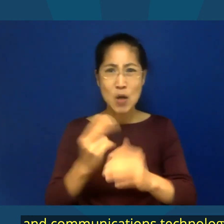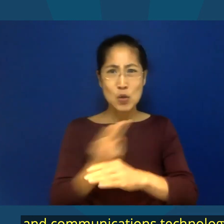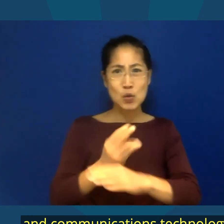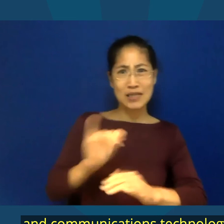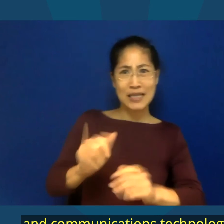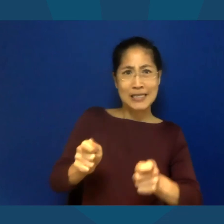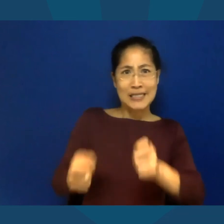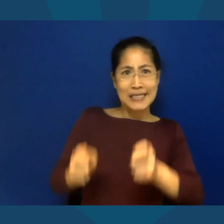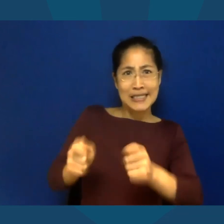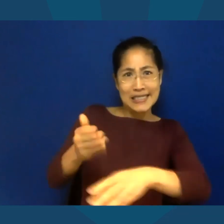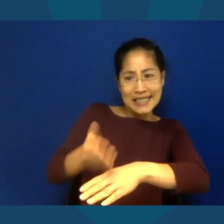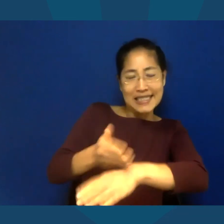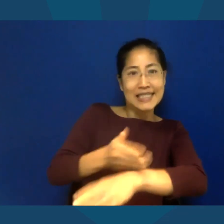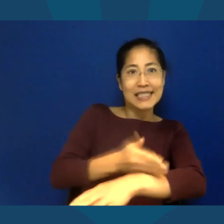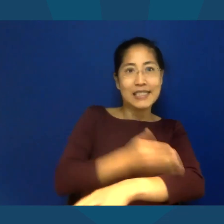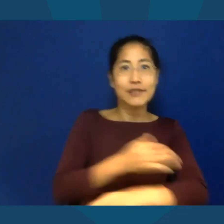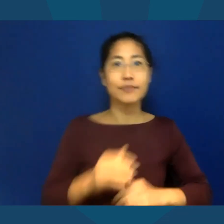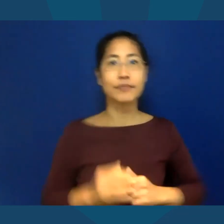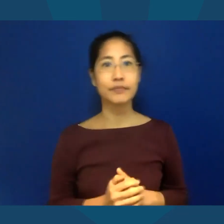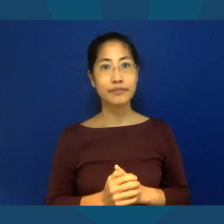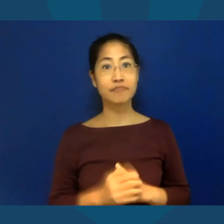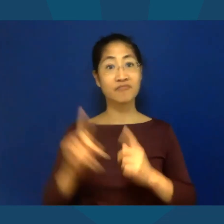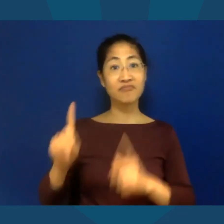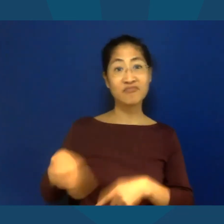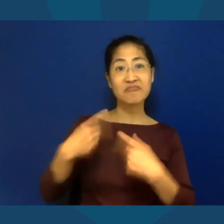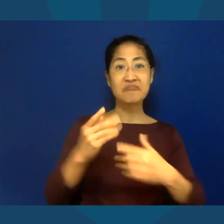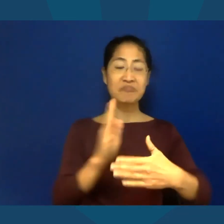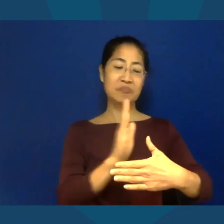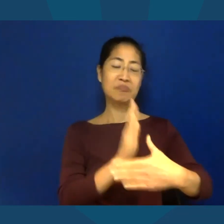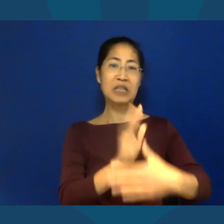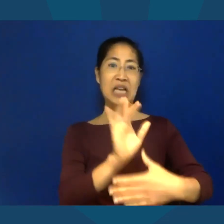for transportation infrastructure and vehicles.